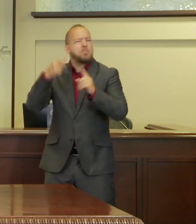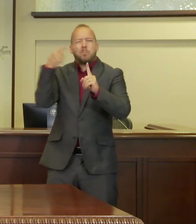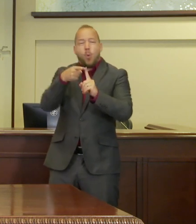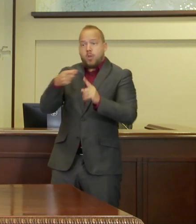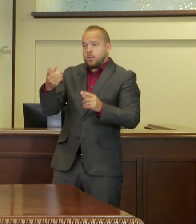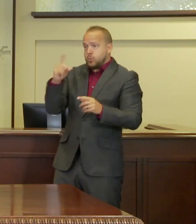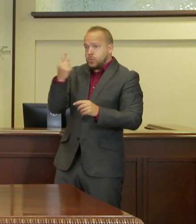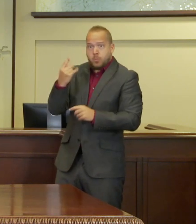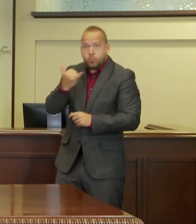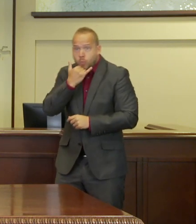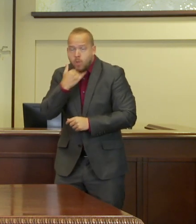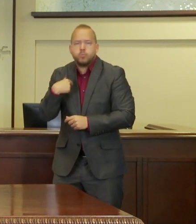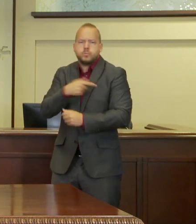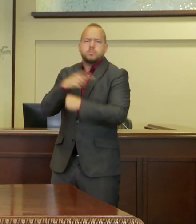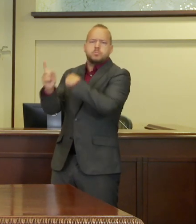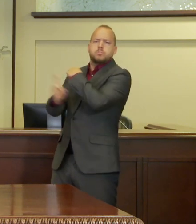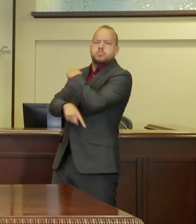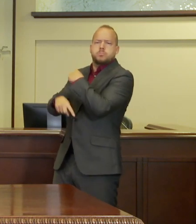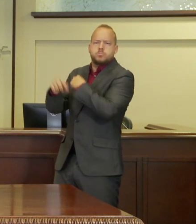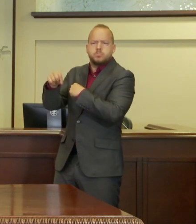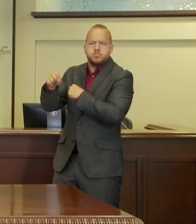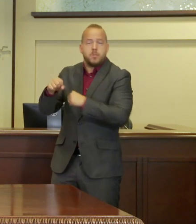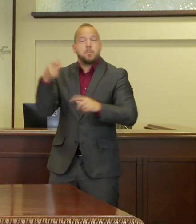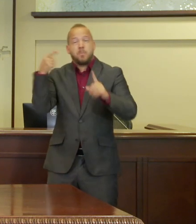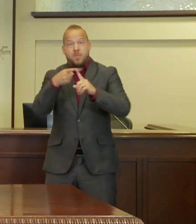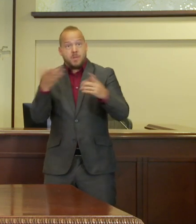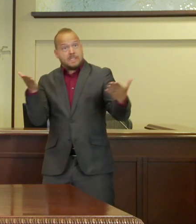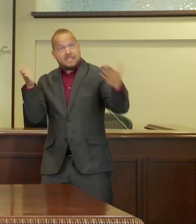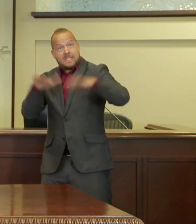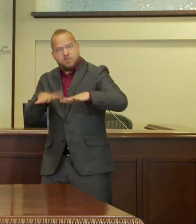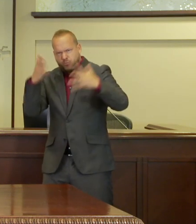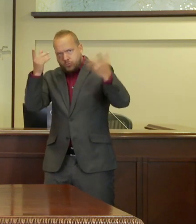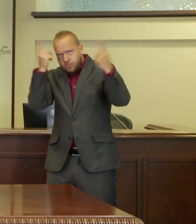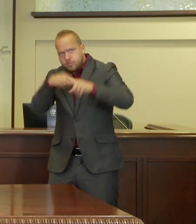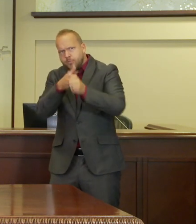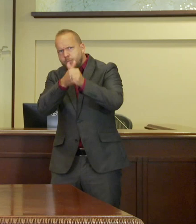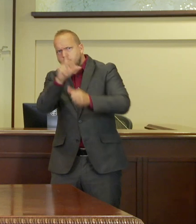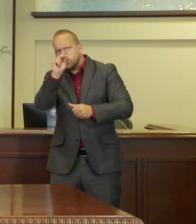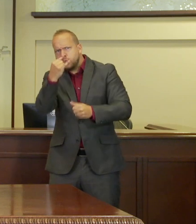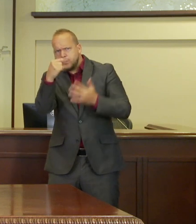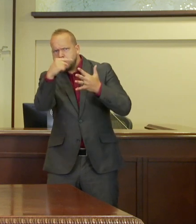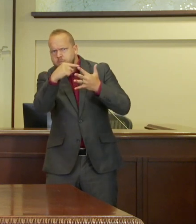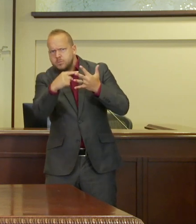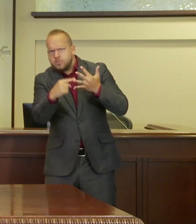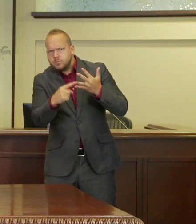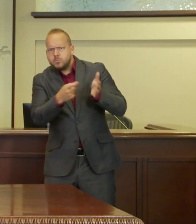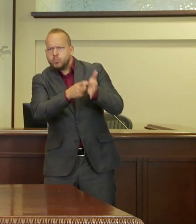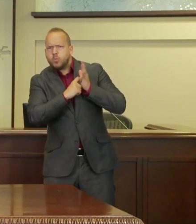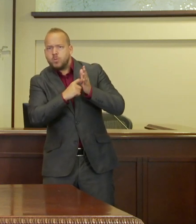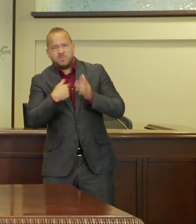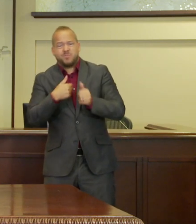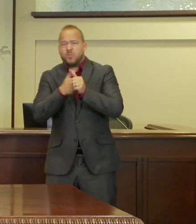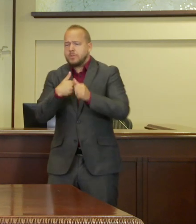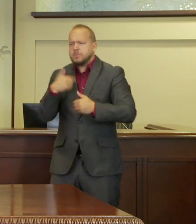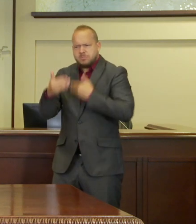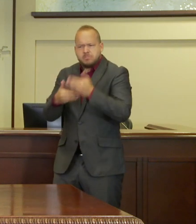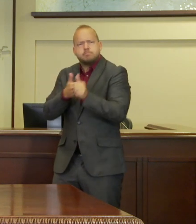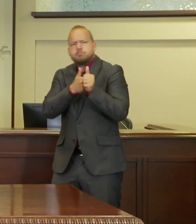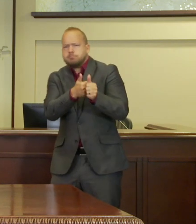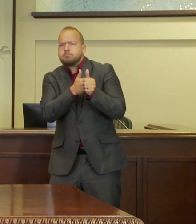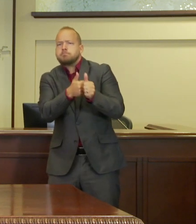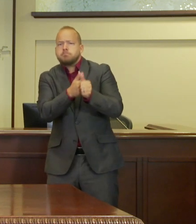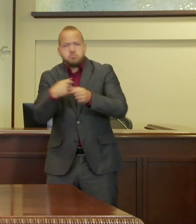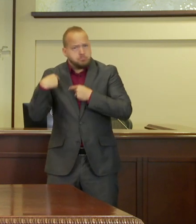with that settlement agreement. That work will go on. You know, eventually the DOJ will have to